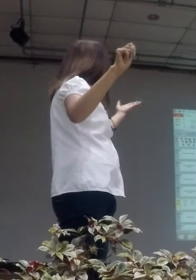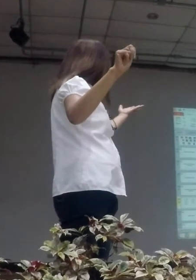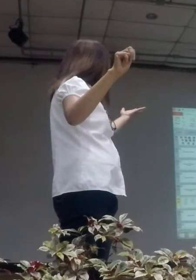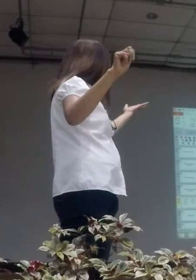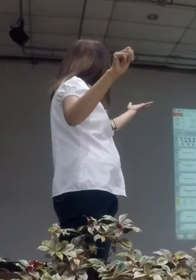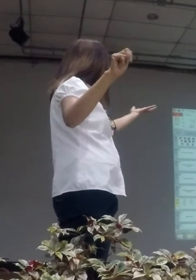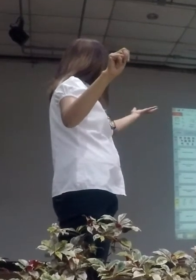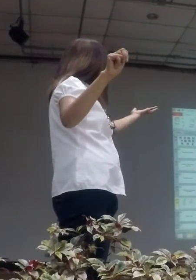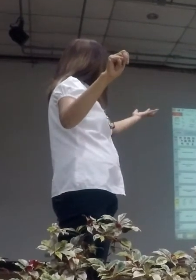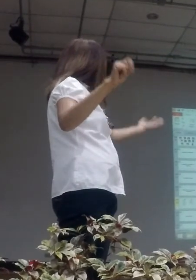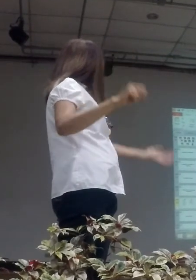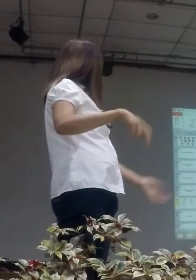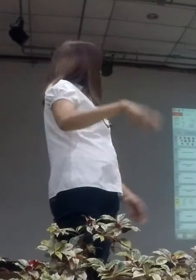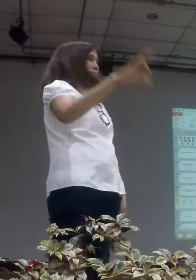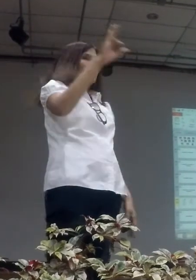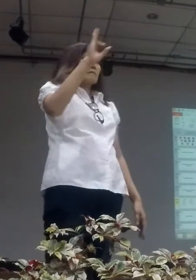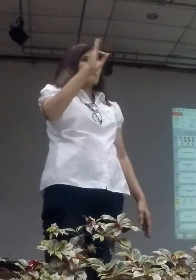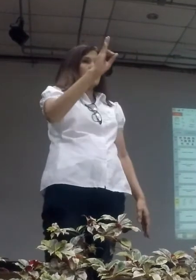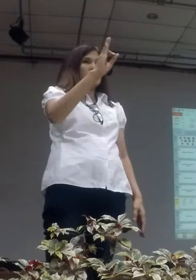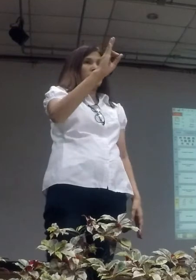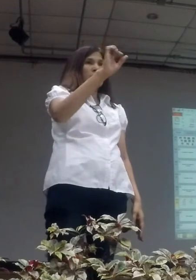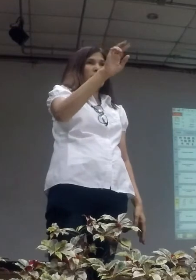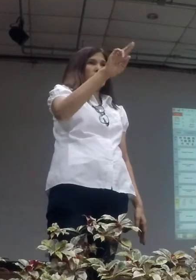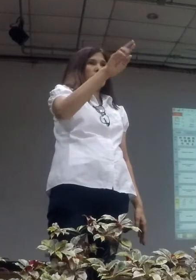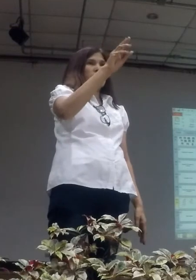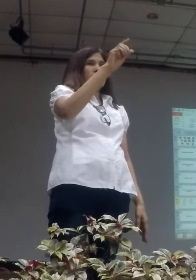and Ferdinand Bismanos.